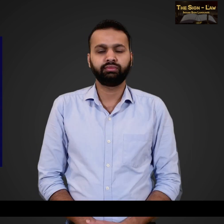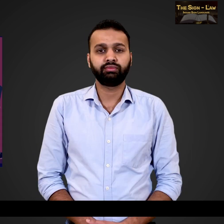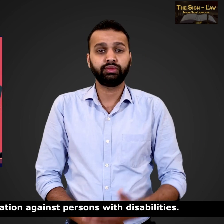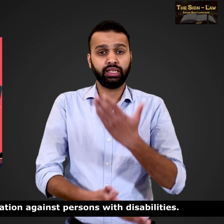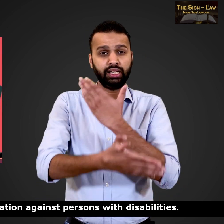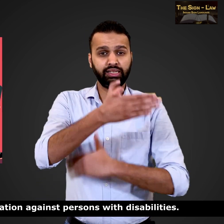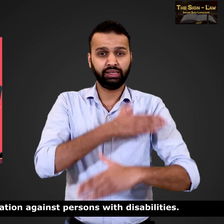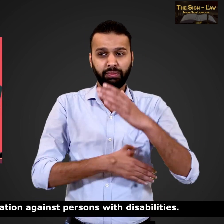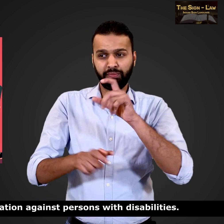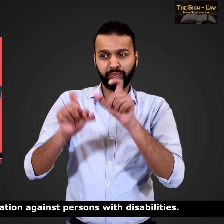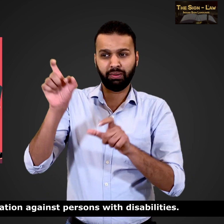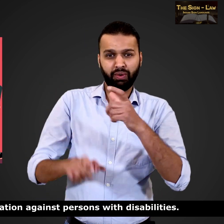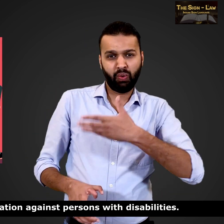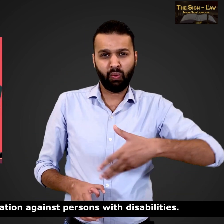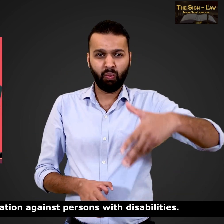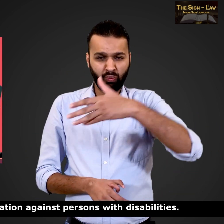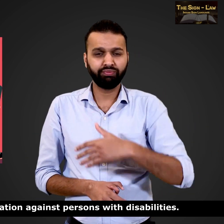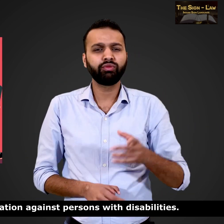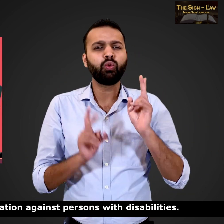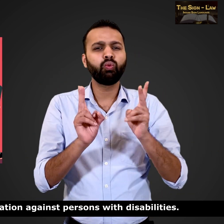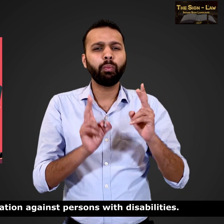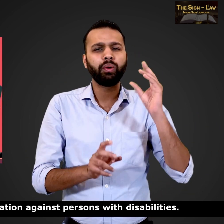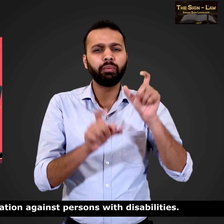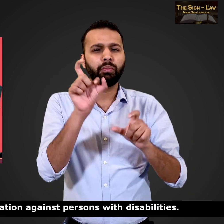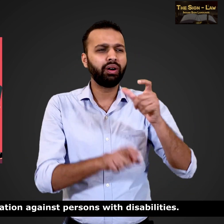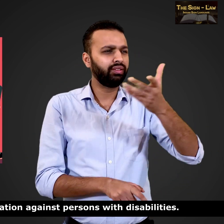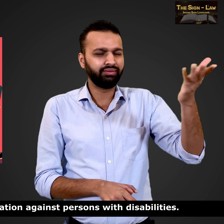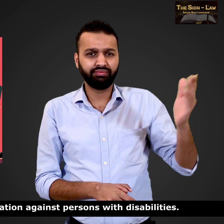There are also laws for discrimination against persons with disabilities.